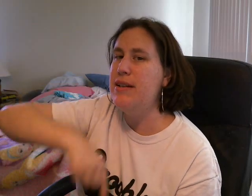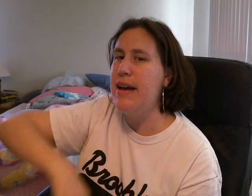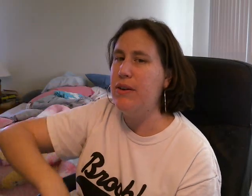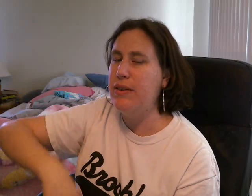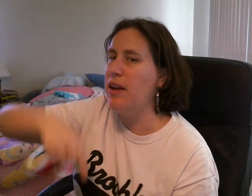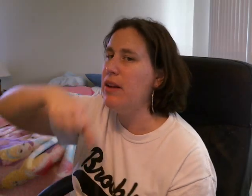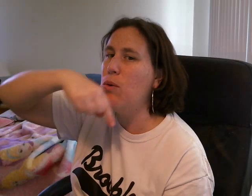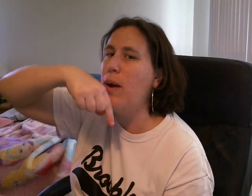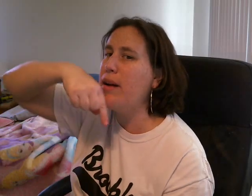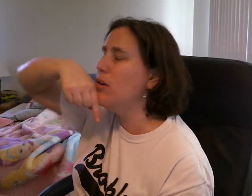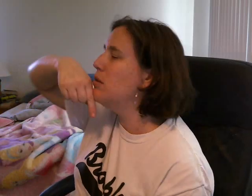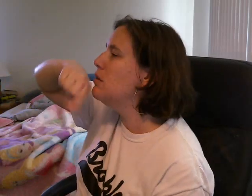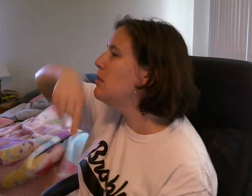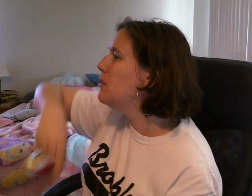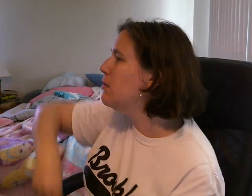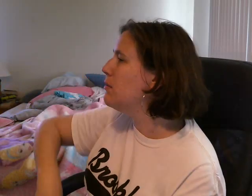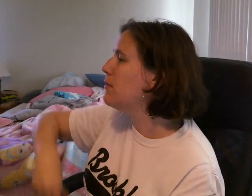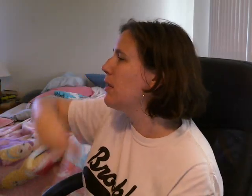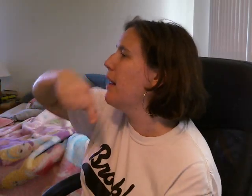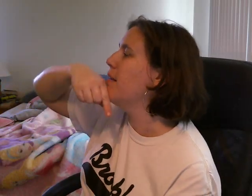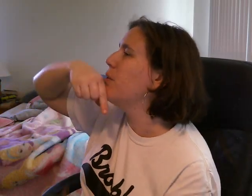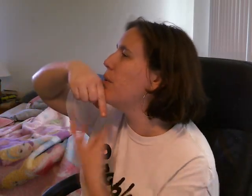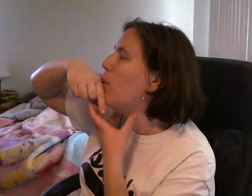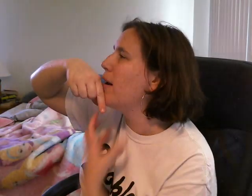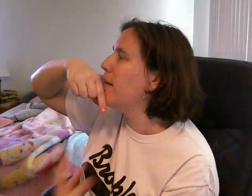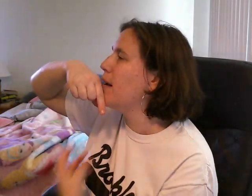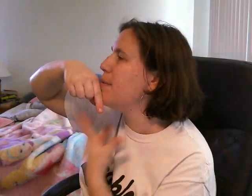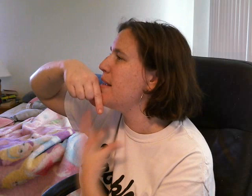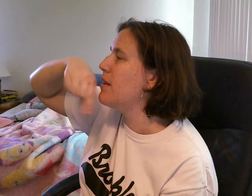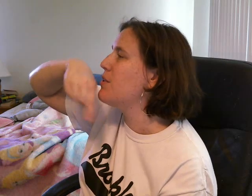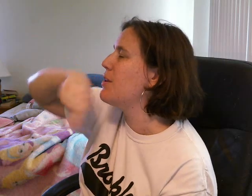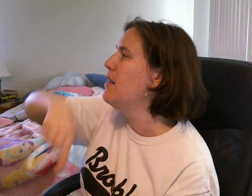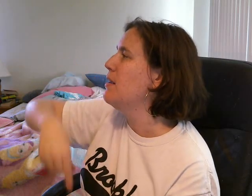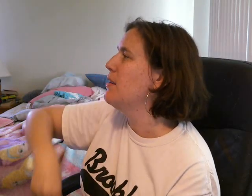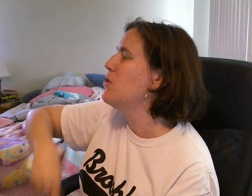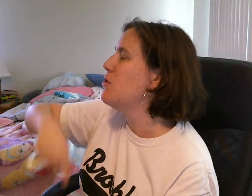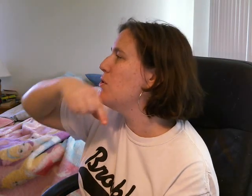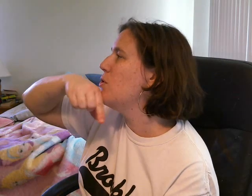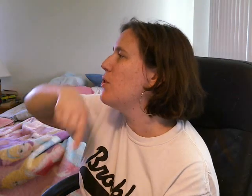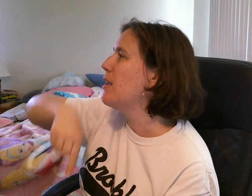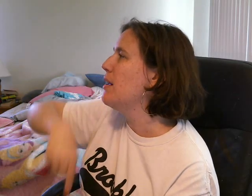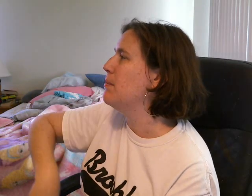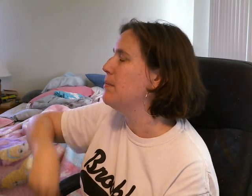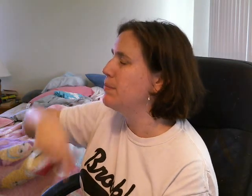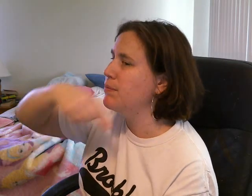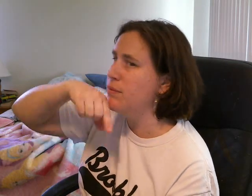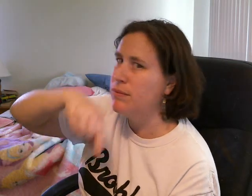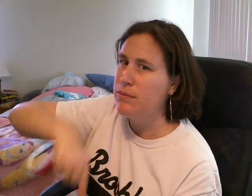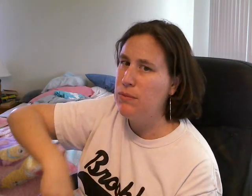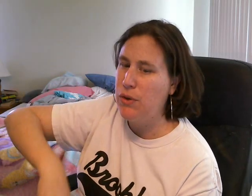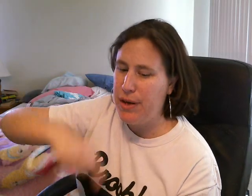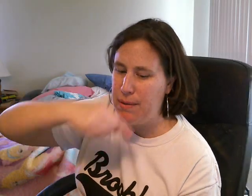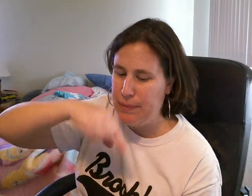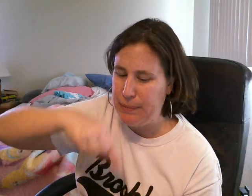down like a little waddle. Okay? A little waddle that comes down on turkey. Turkey. Turkey. Turkey.